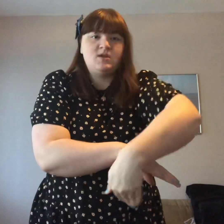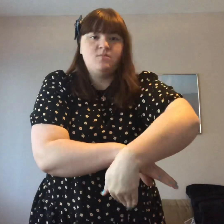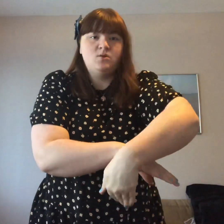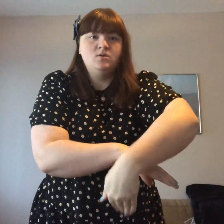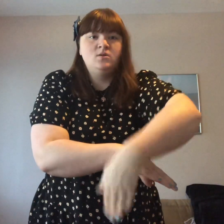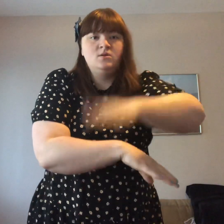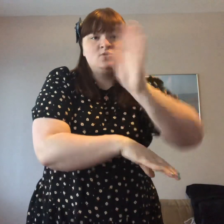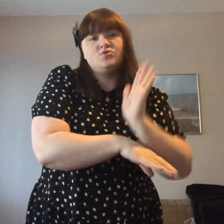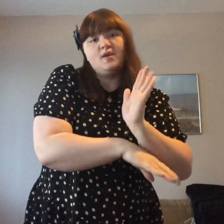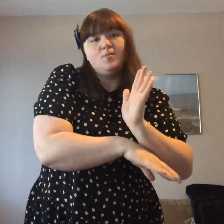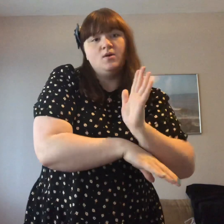stumble, trip.